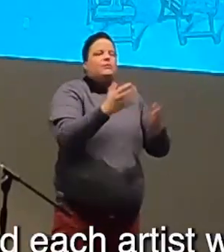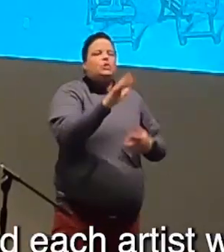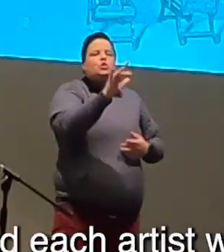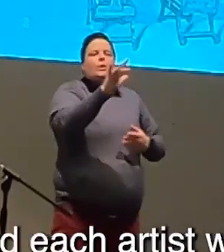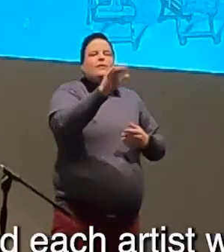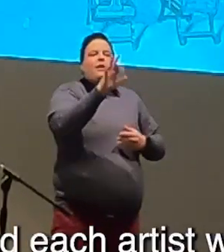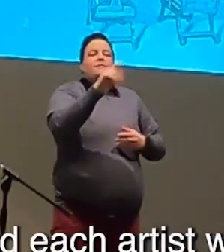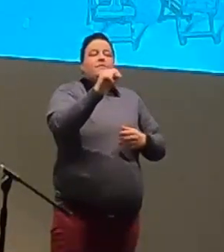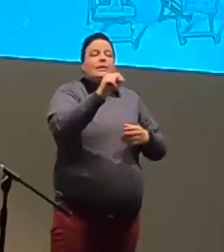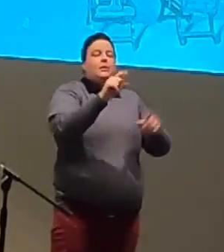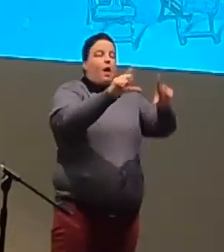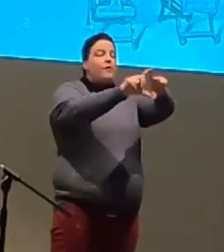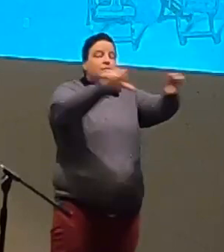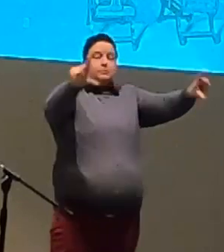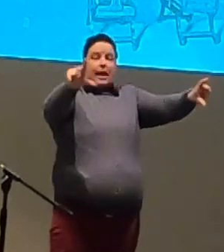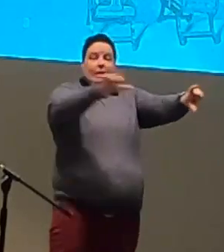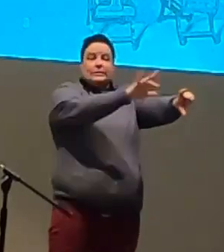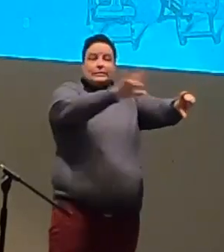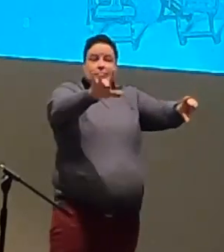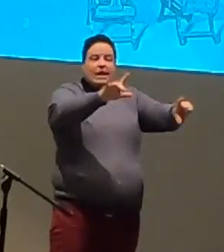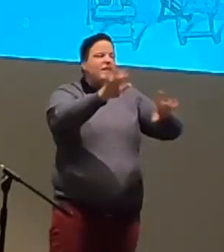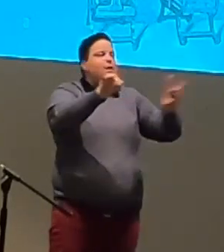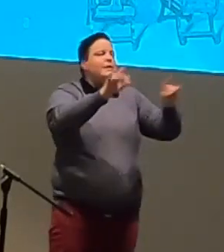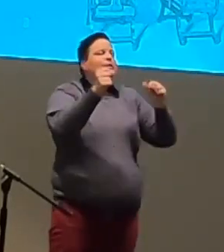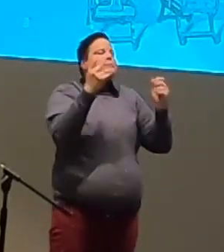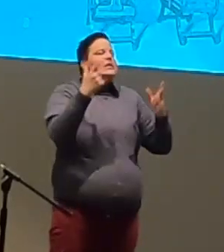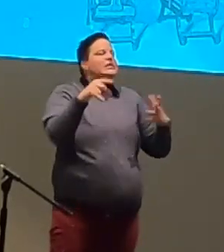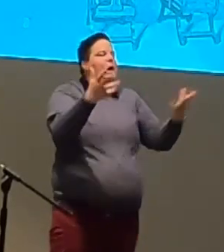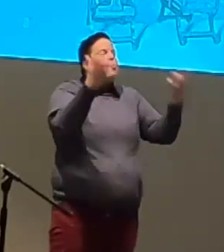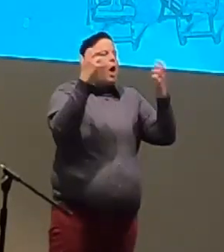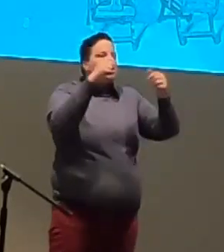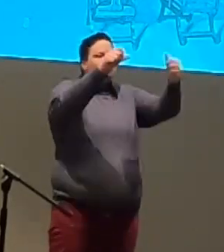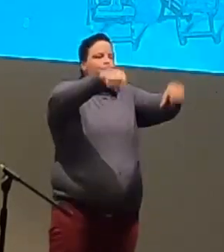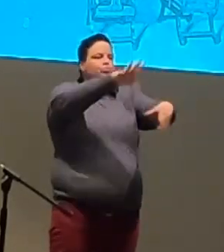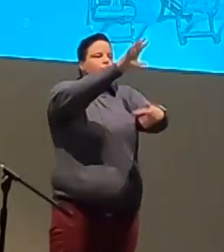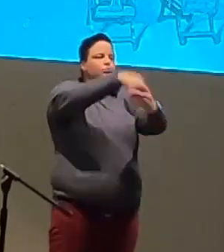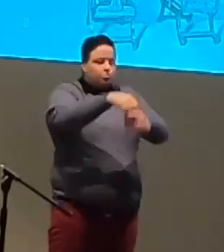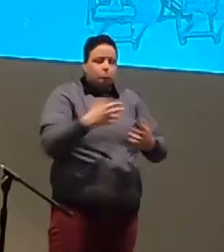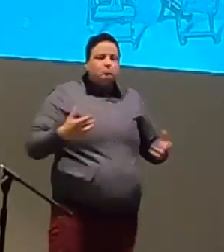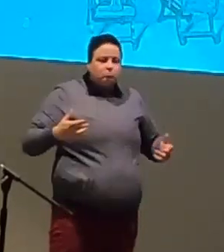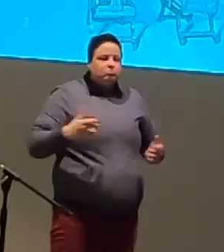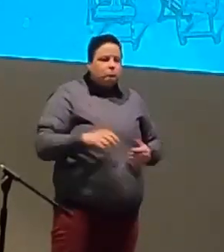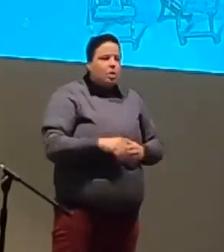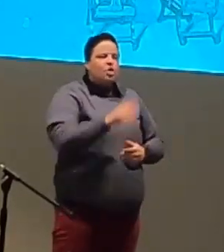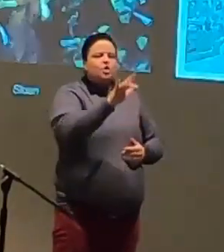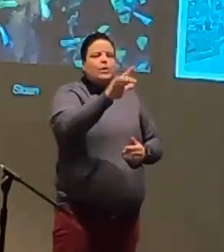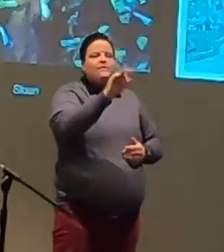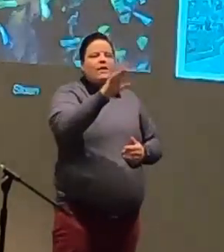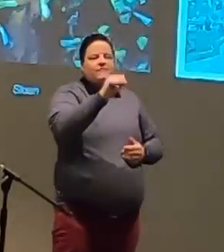running space, and they could choose as many artworks as they wanted to include in that space.